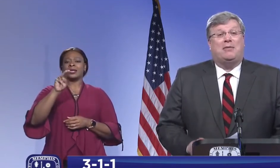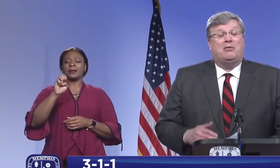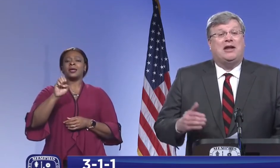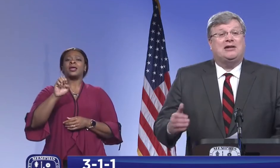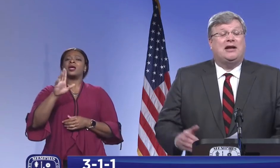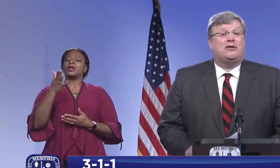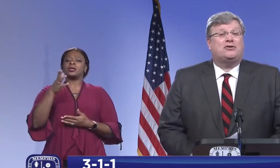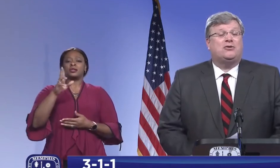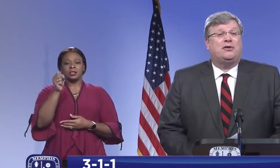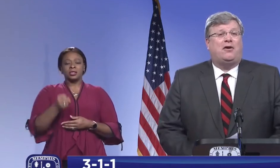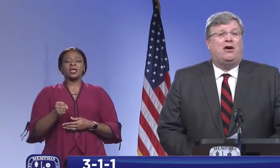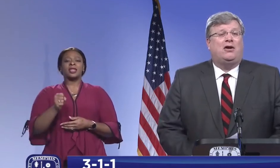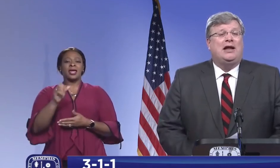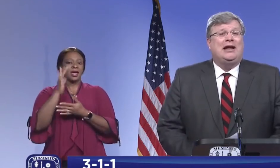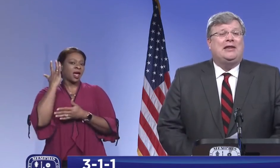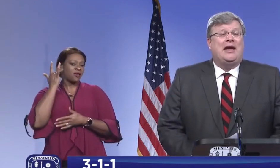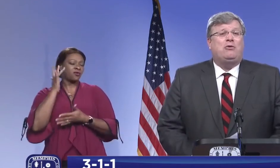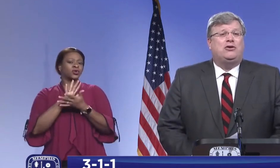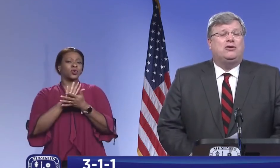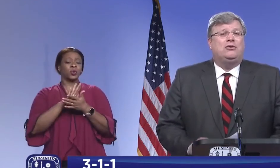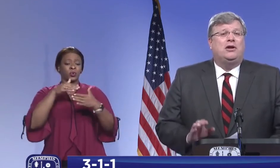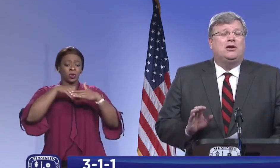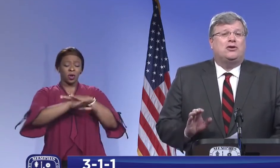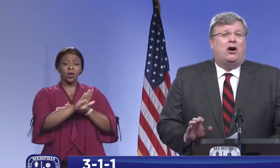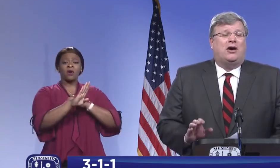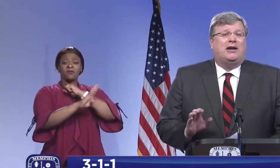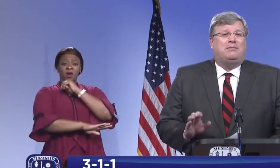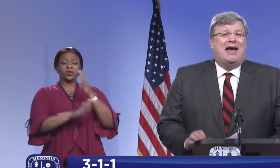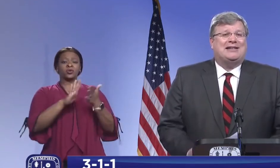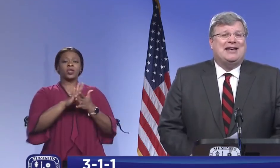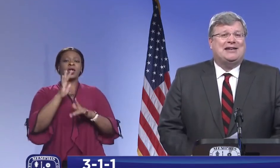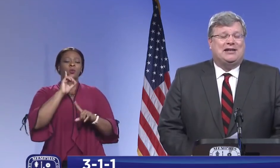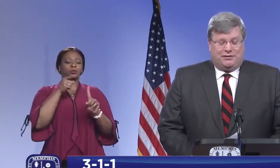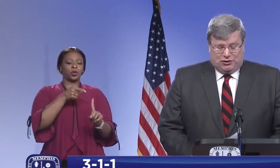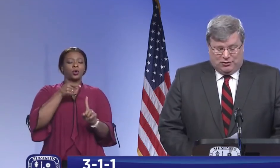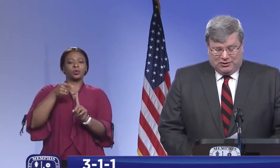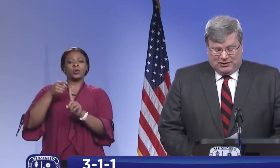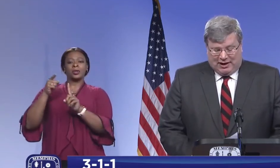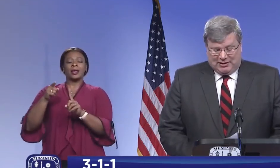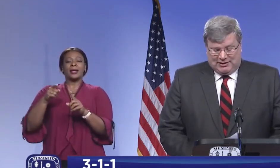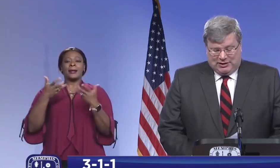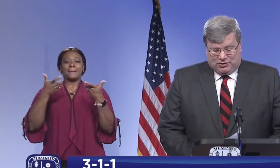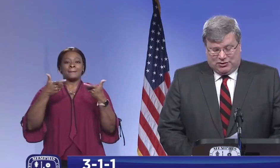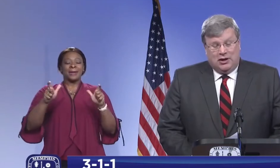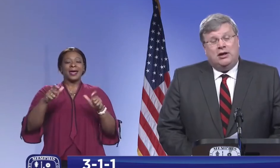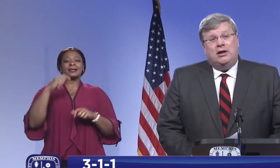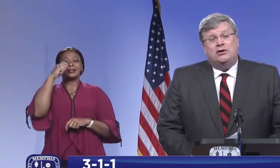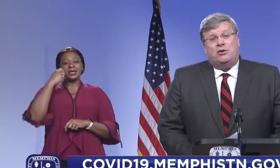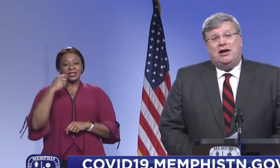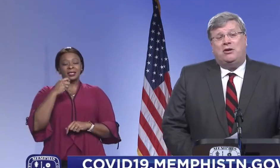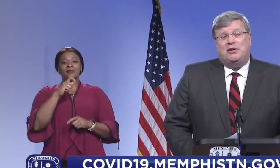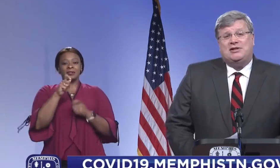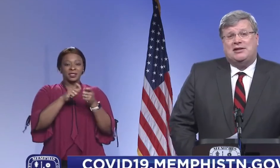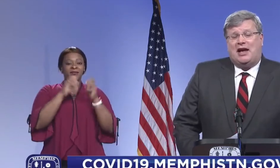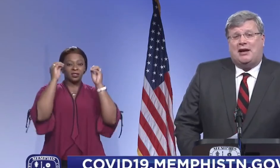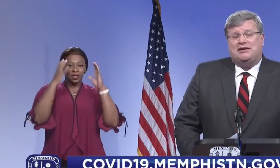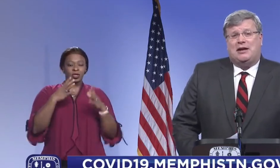talking about when they entered school in the fall, they would do targeted mass testing of students and teachers. So here